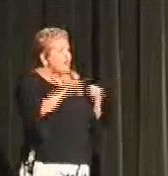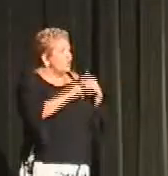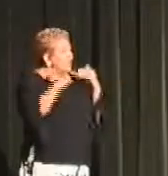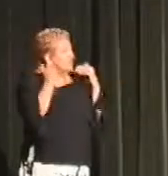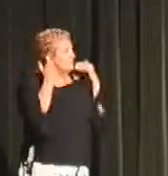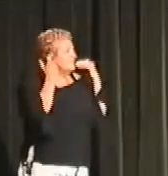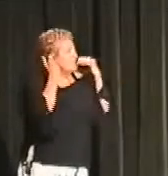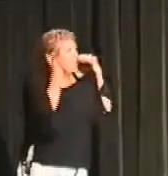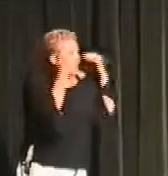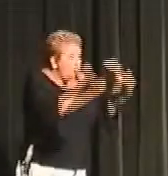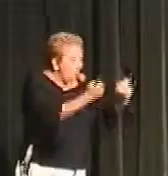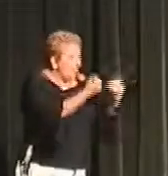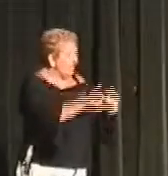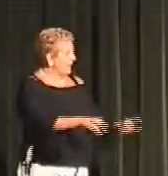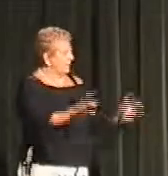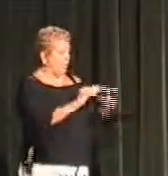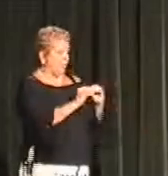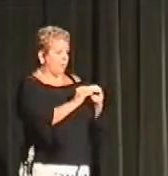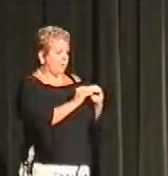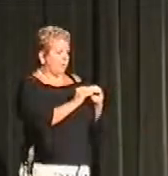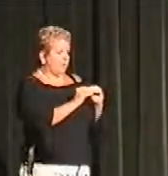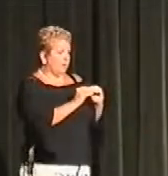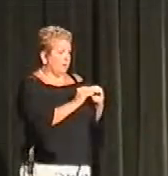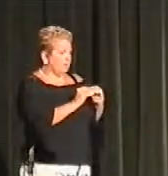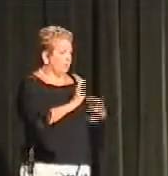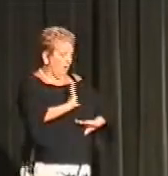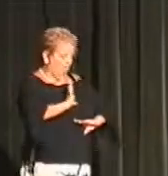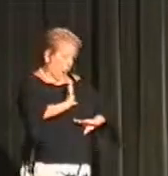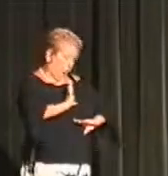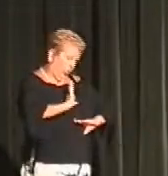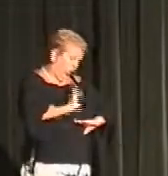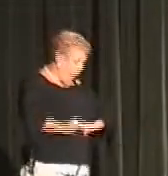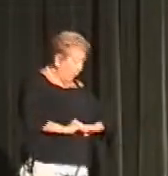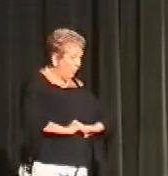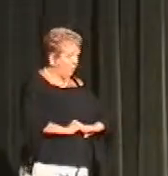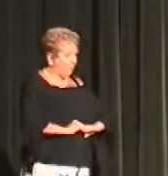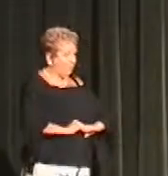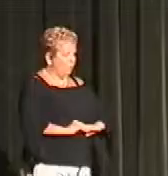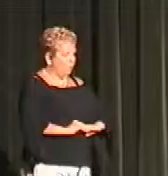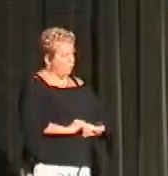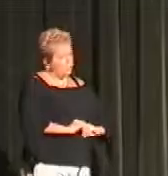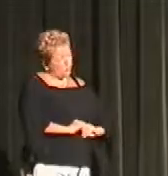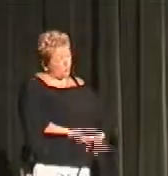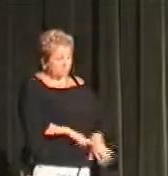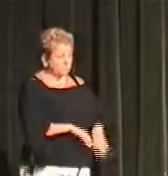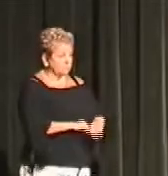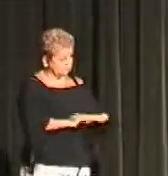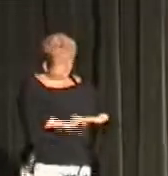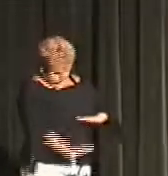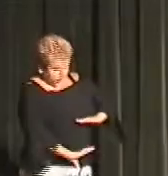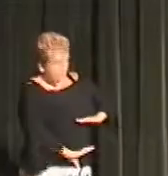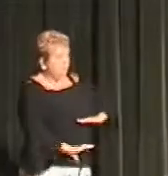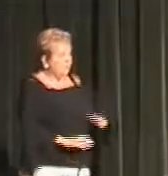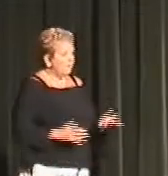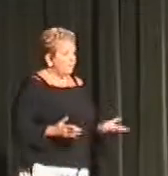any farther down, you know. And I came to a meeting of Alcoholics Anonymous, and I raised my